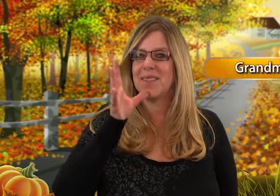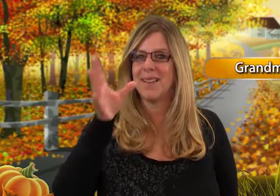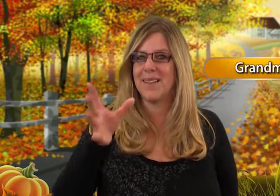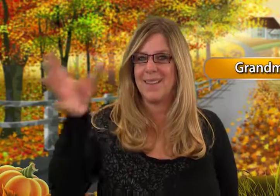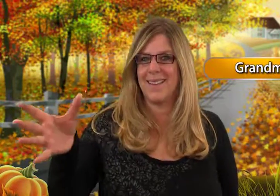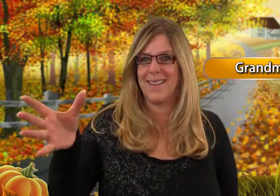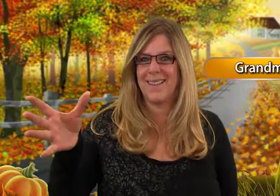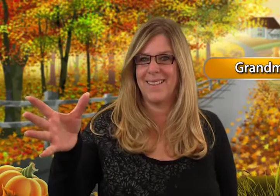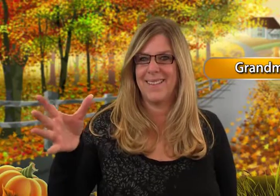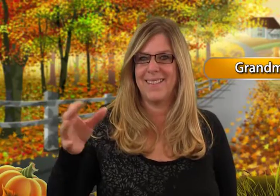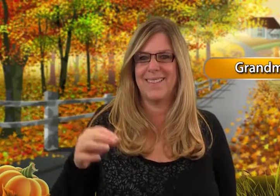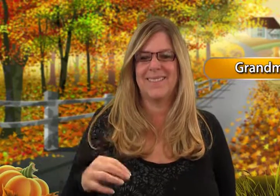Grandma.